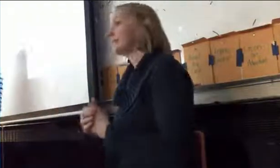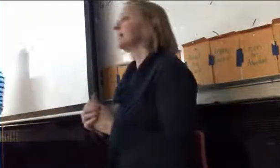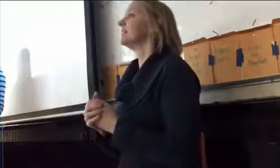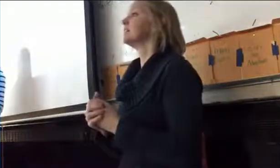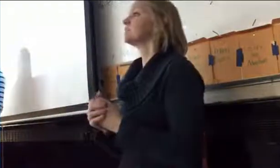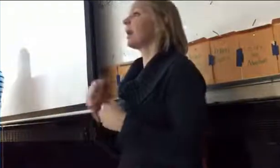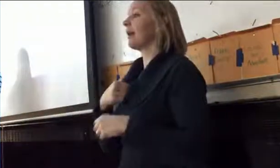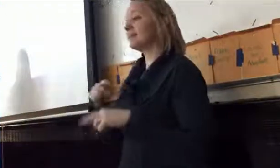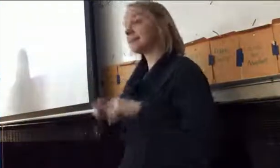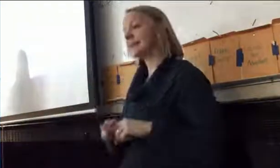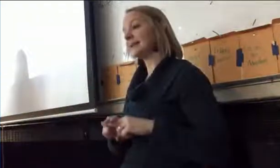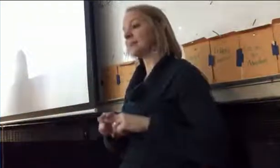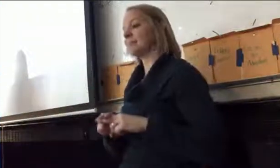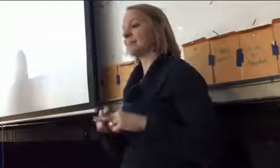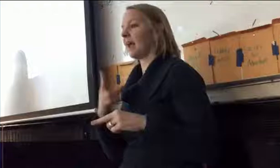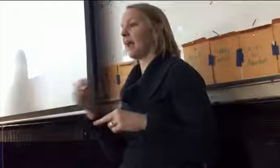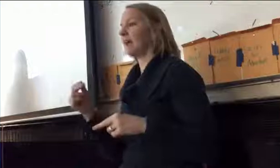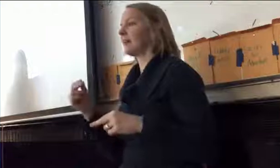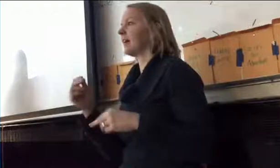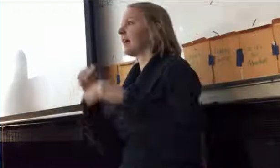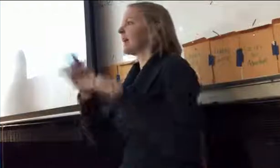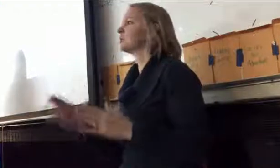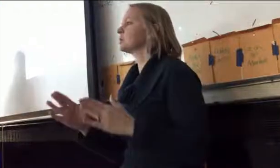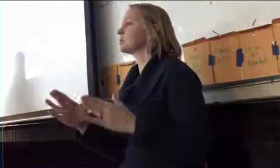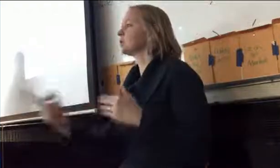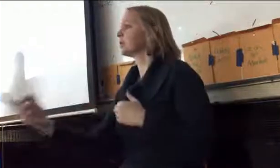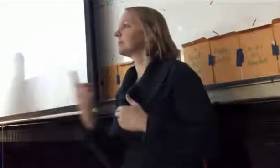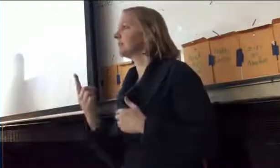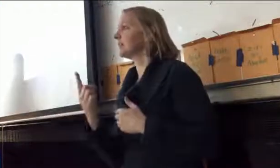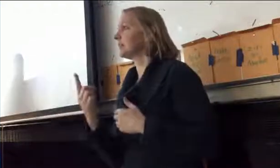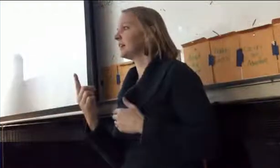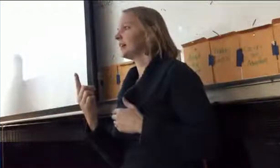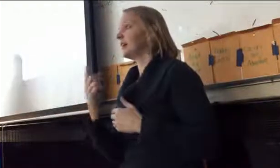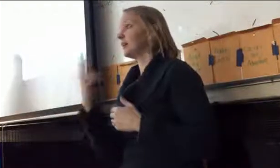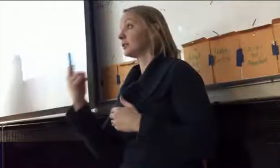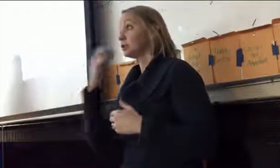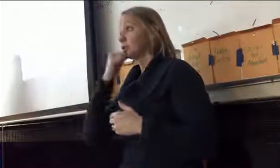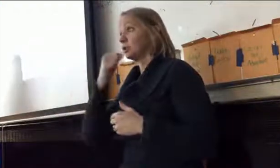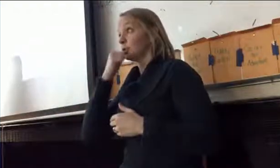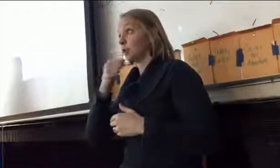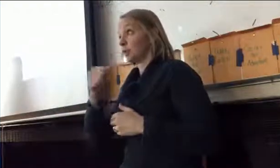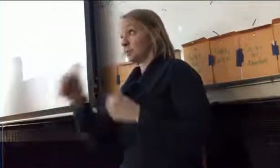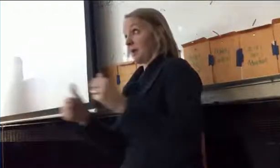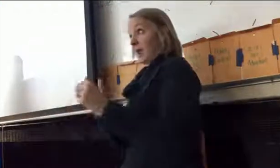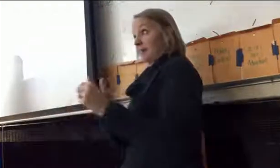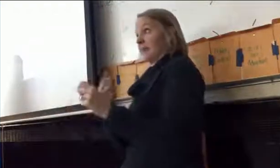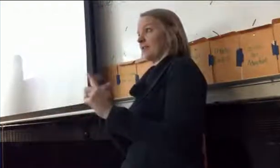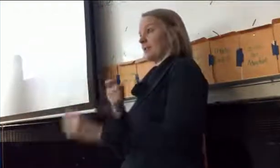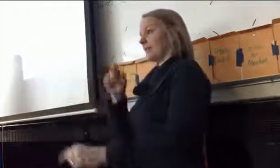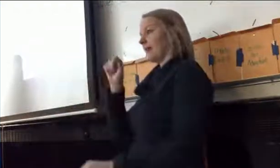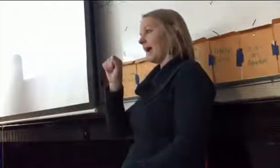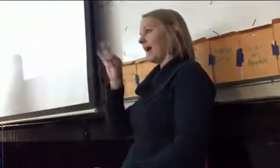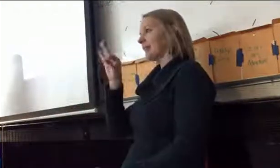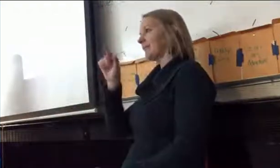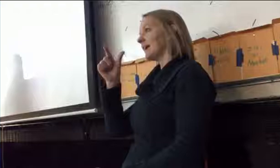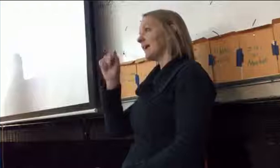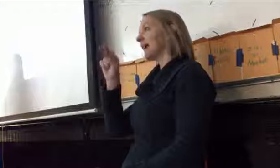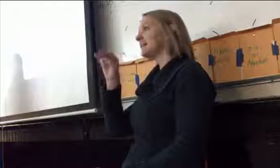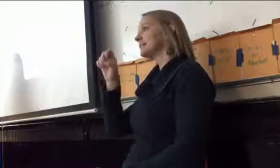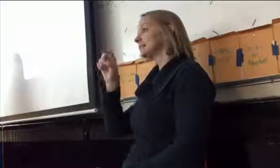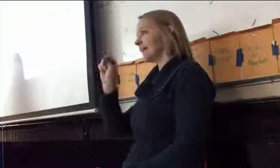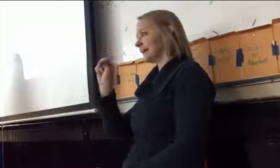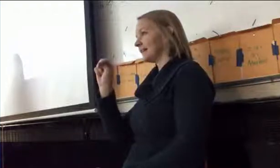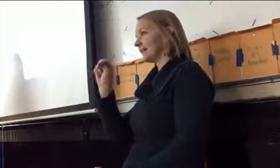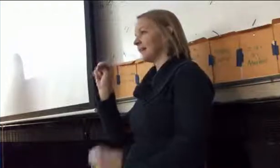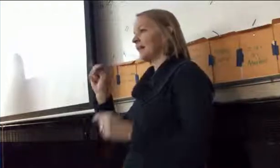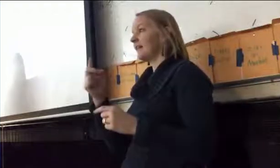comes in, and he has two girls behind him who are refugees that came over with asylum from Afghanistan. And they're like, okay,